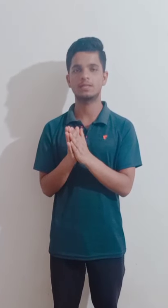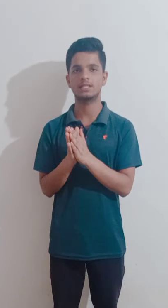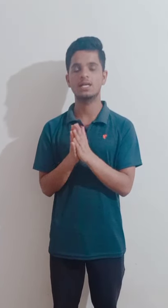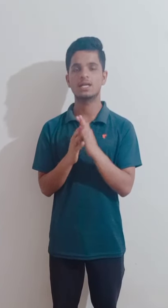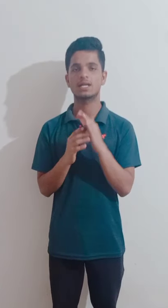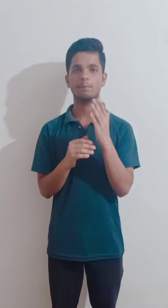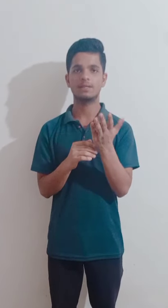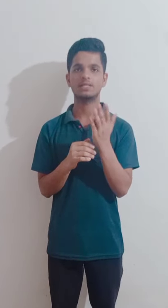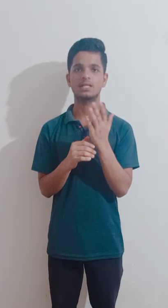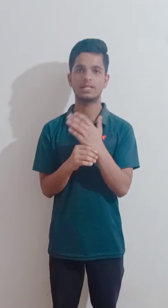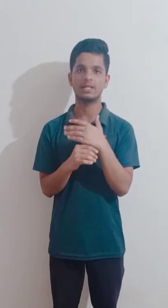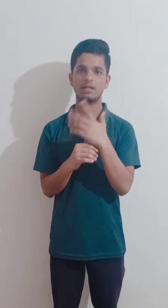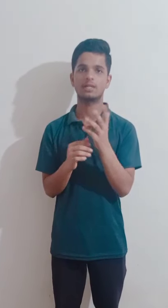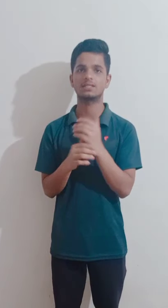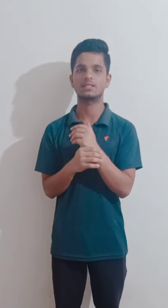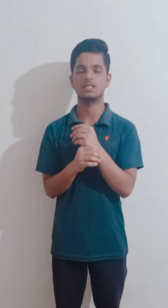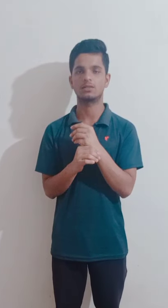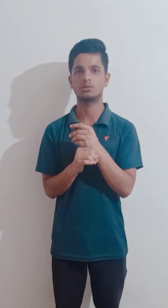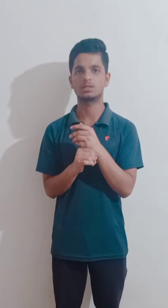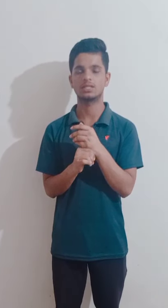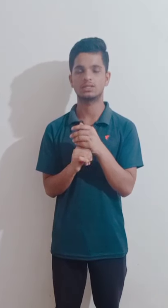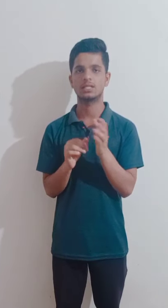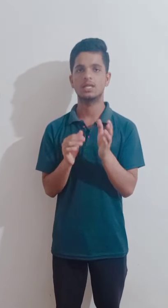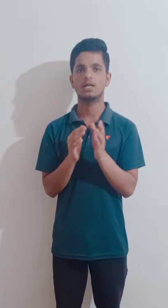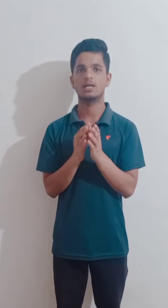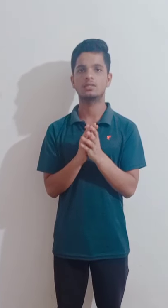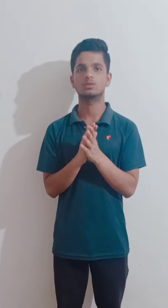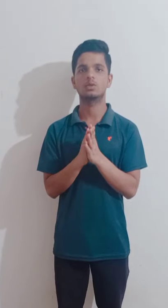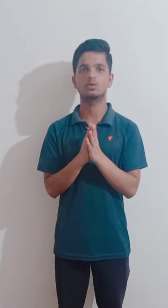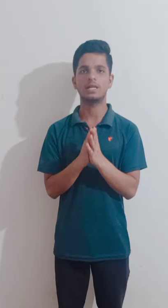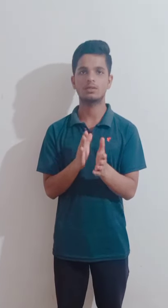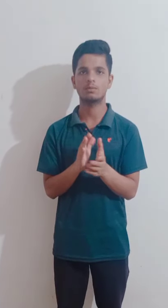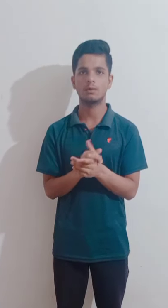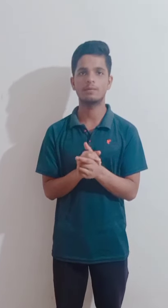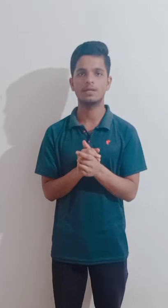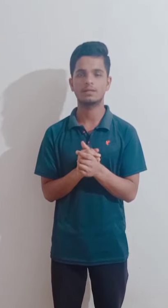compares the content of that two strings. So that's all from me. Thank you.